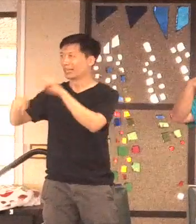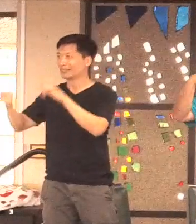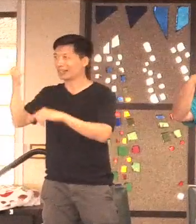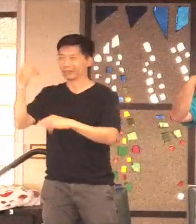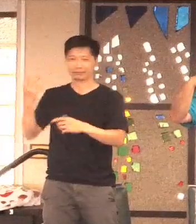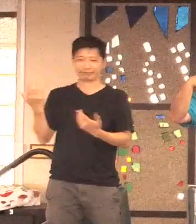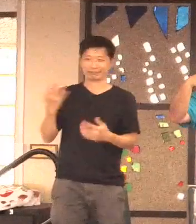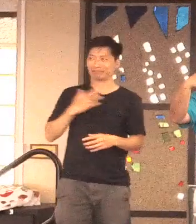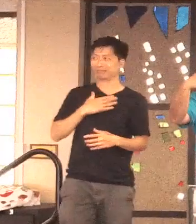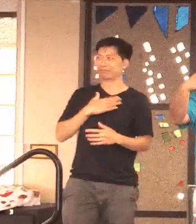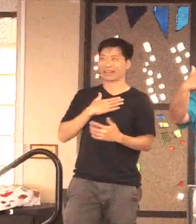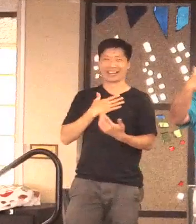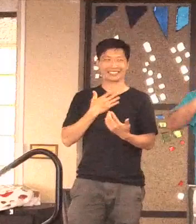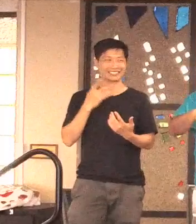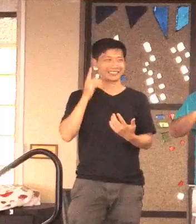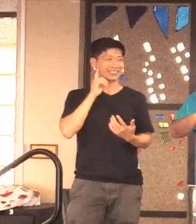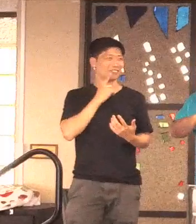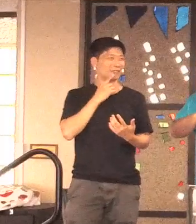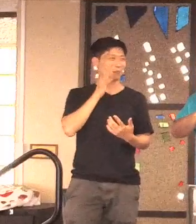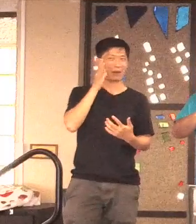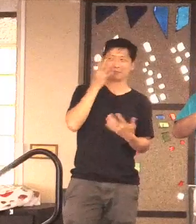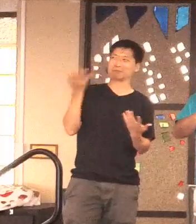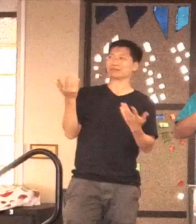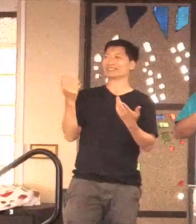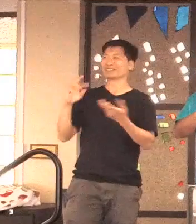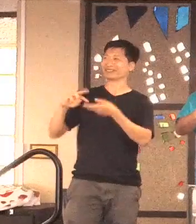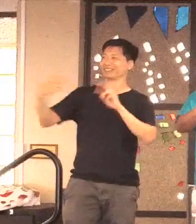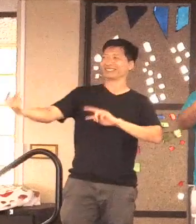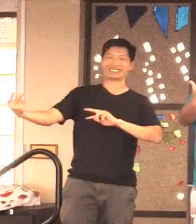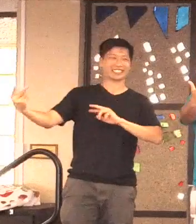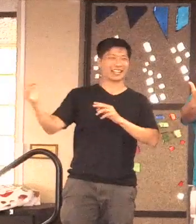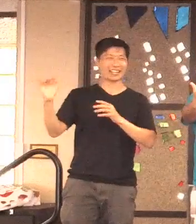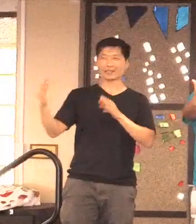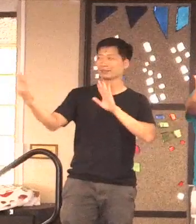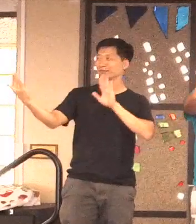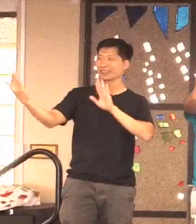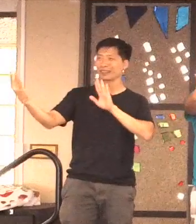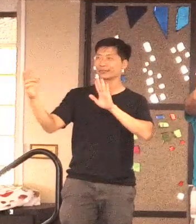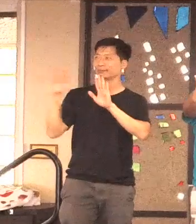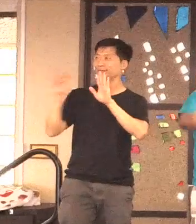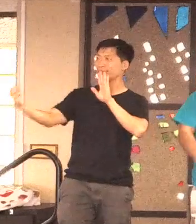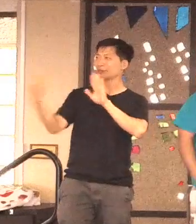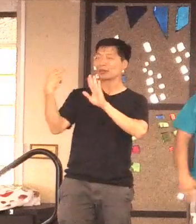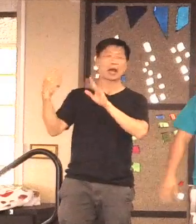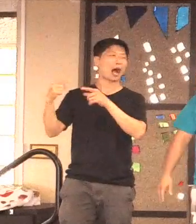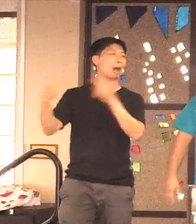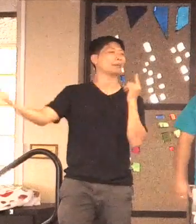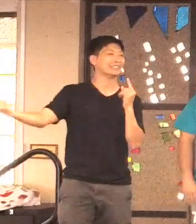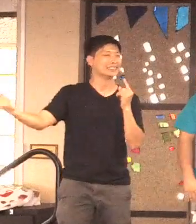how deaf parents would be like, so it's sort of like the mirror of the opposite.